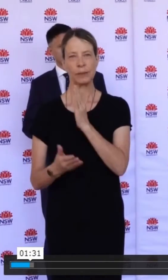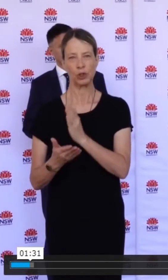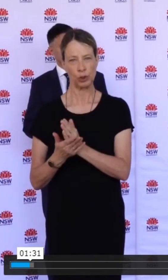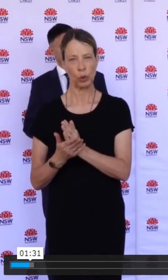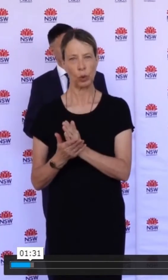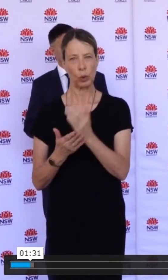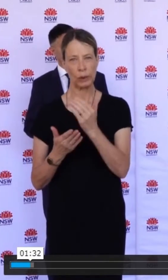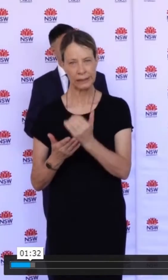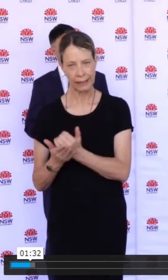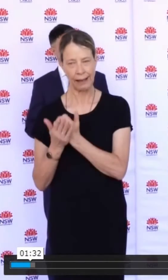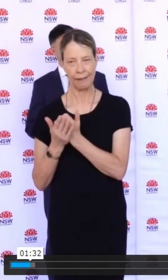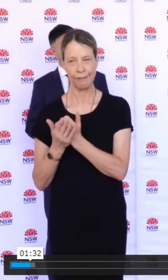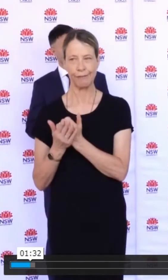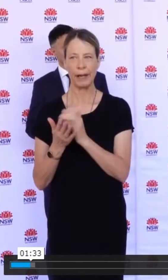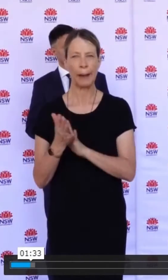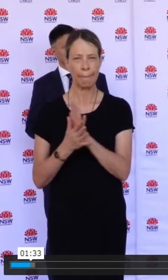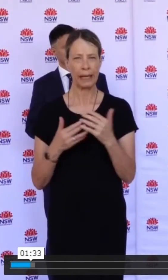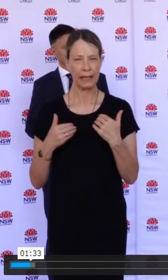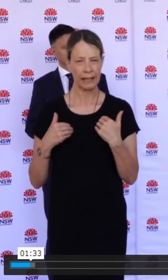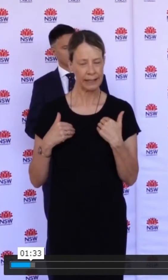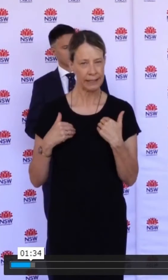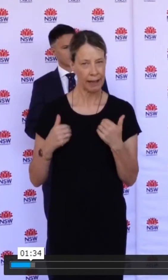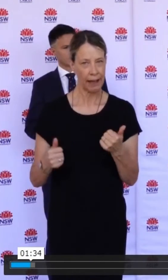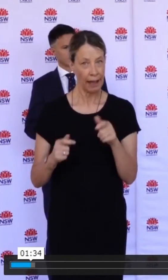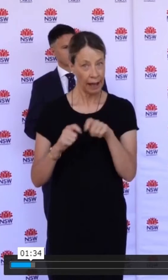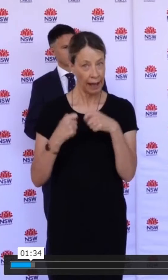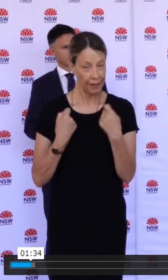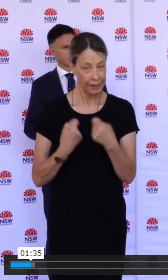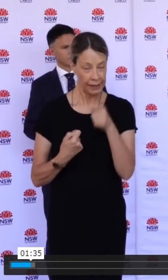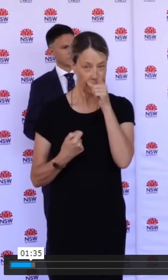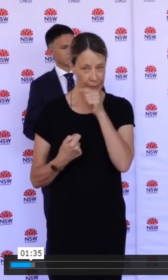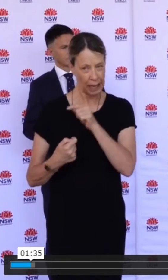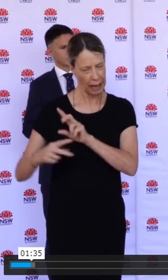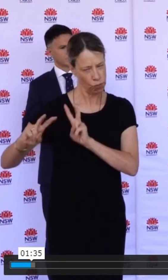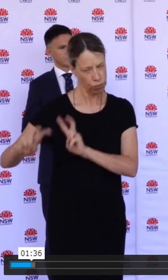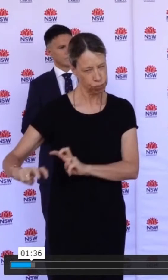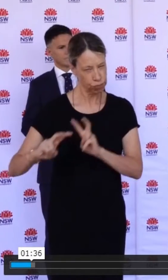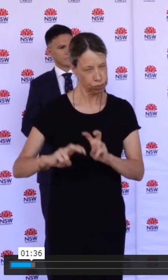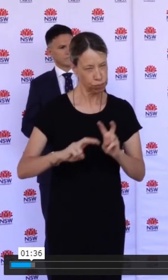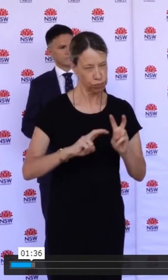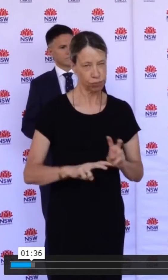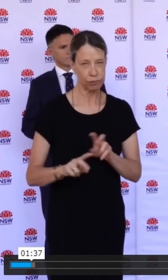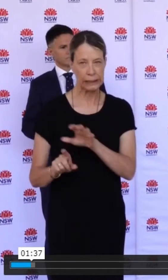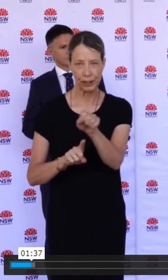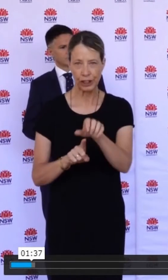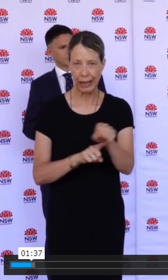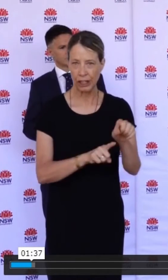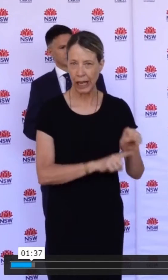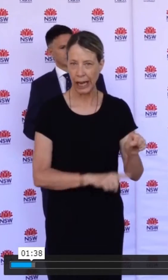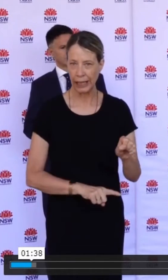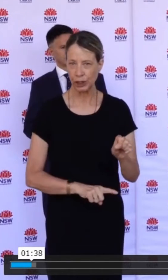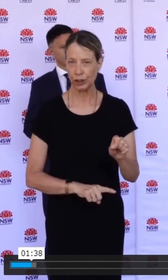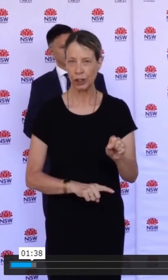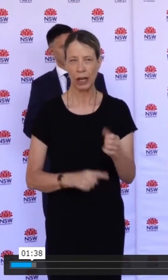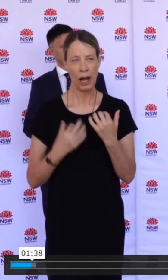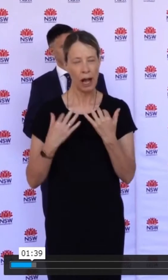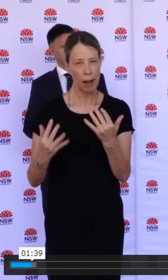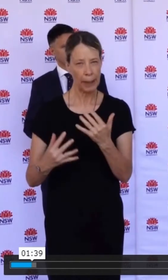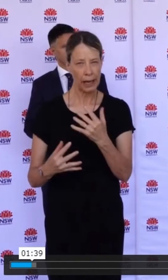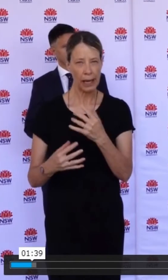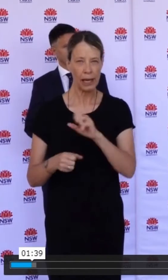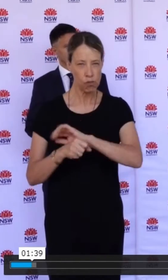teams can back us in and make sure that we have the correct knowledge, or the absolute knowledge of what is circulating